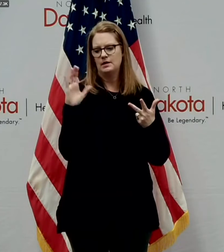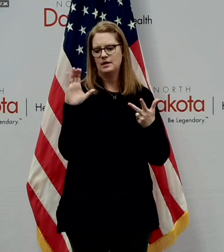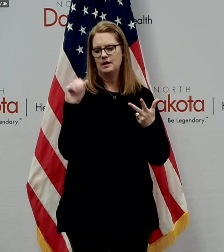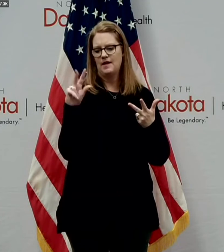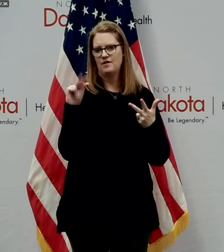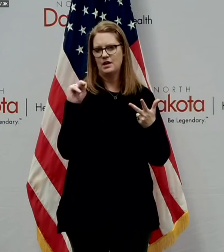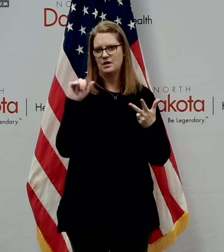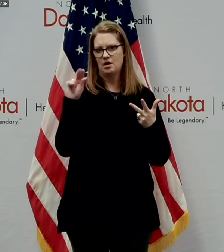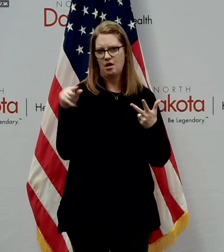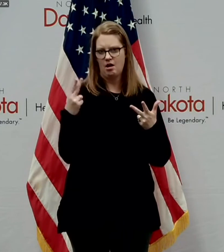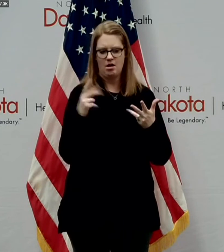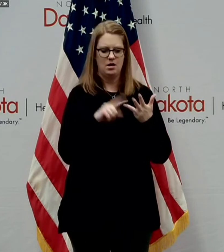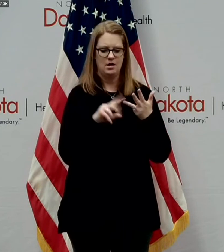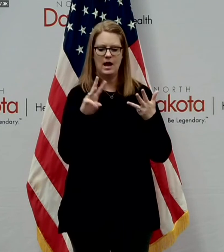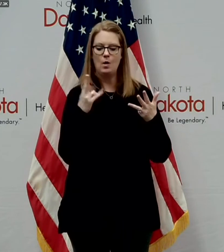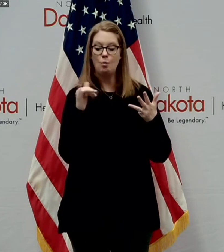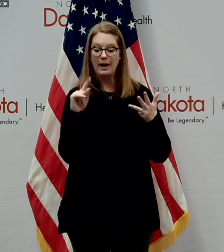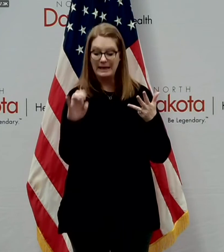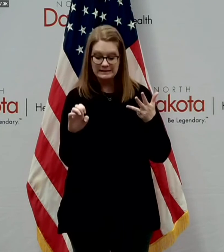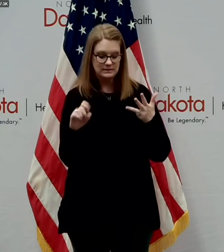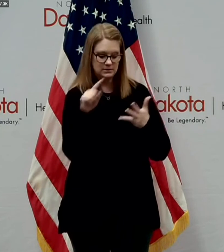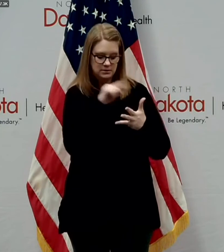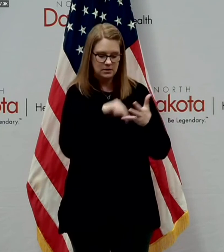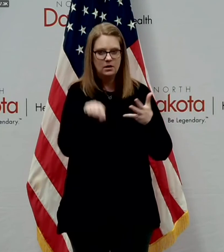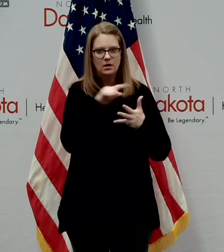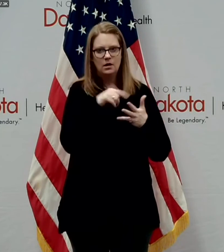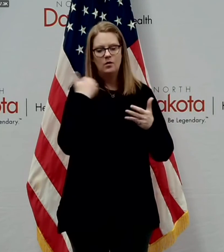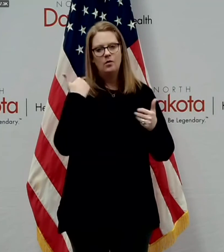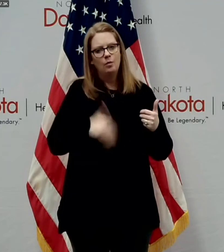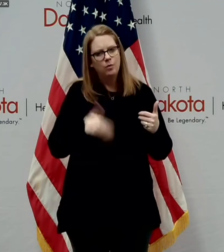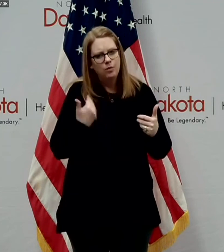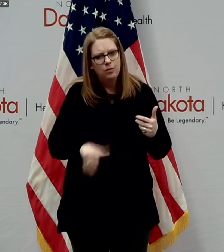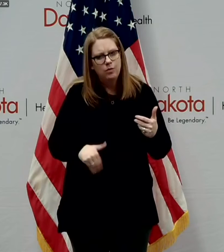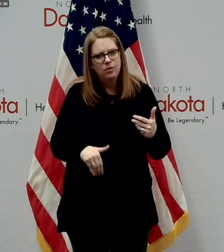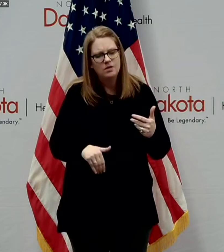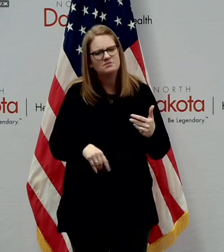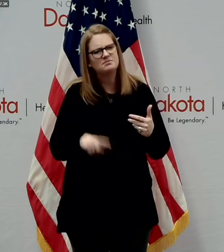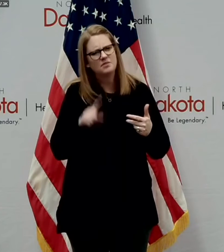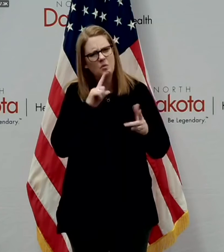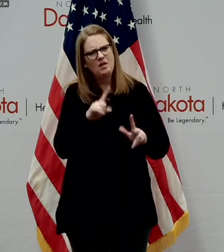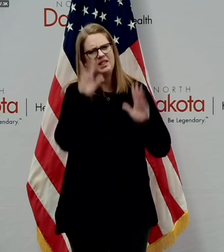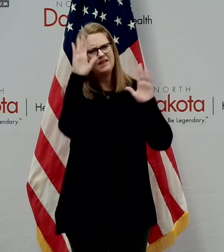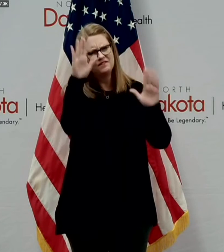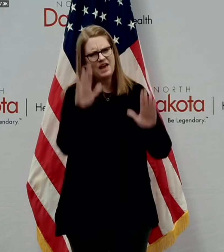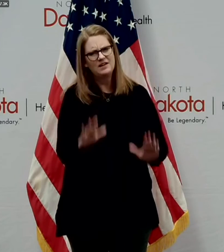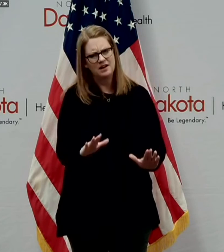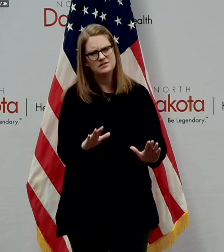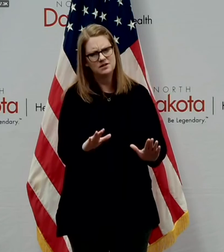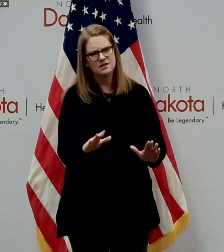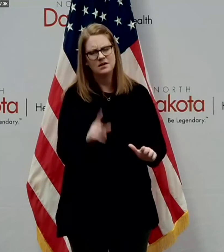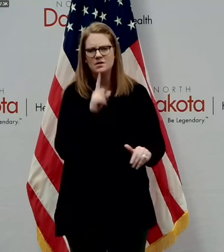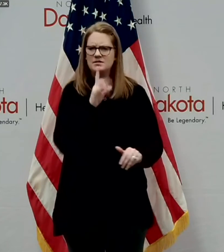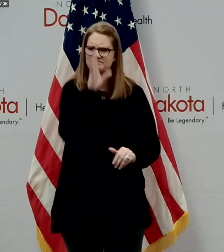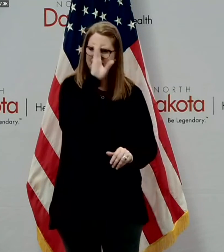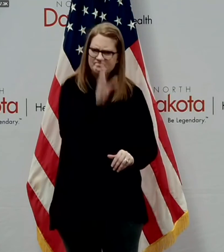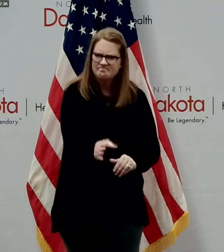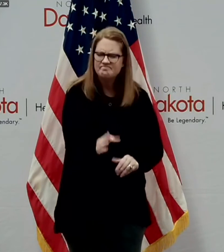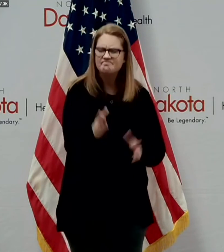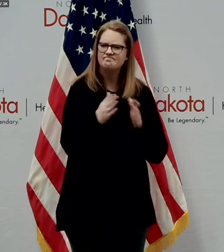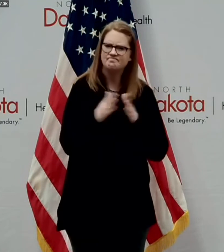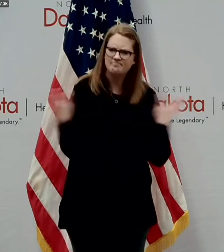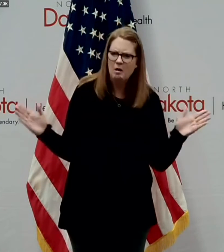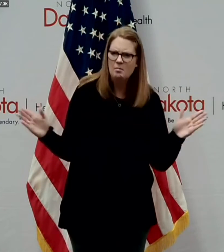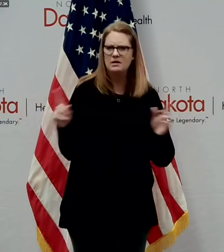and Chairman White. All of each of you have been fantastic, both in your frankness, your openness, your